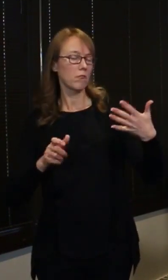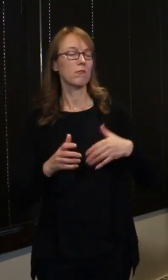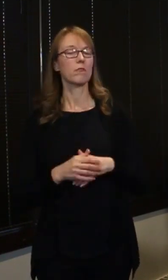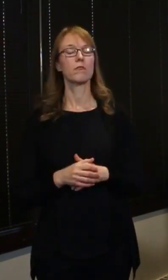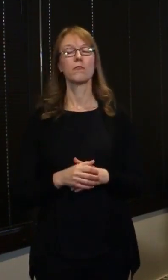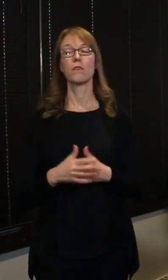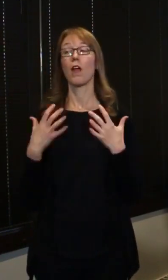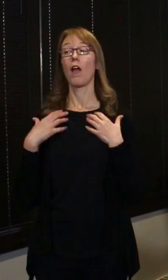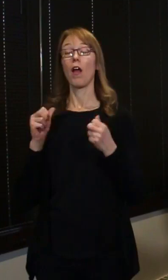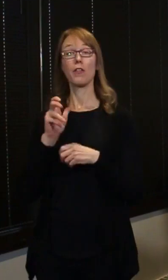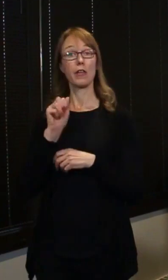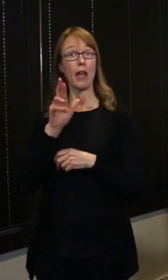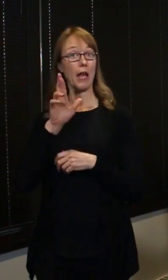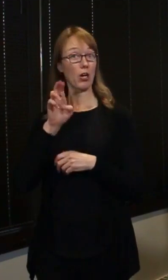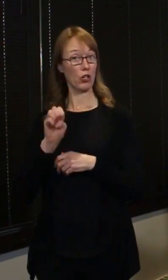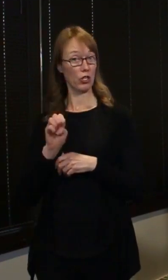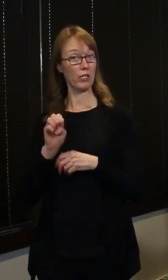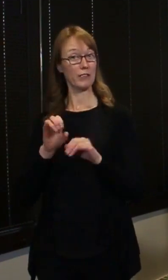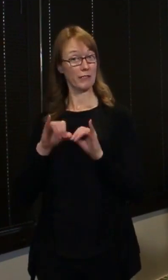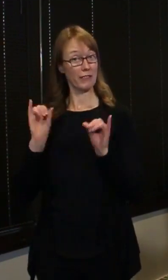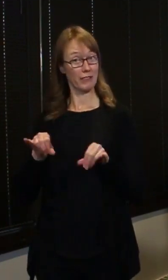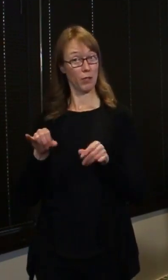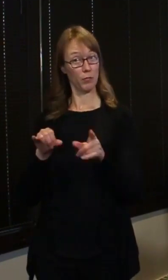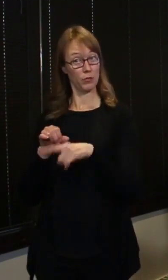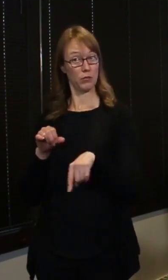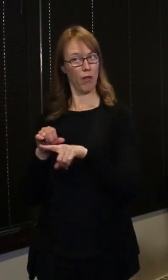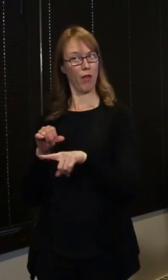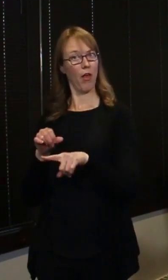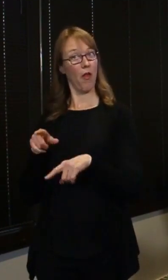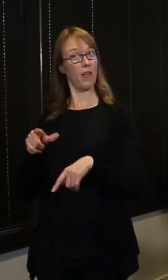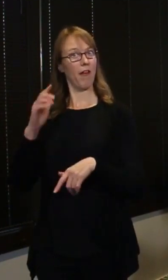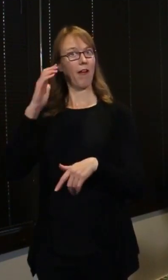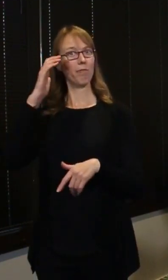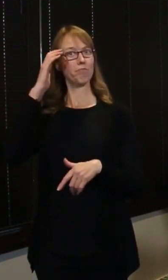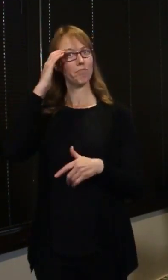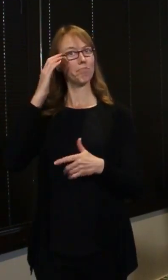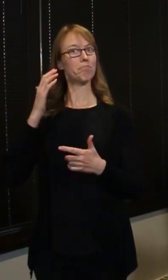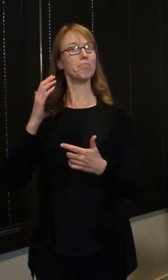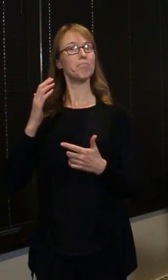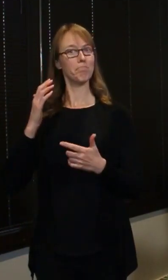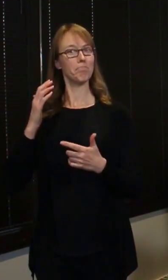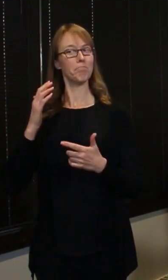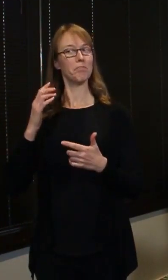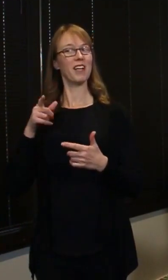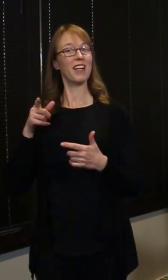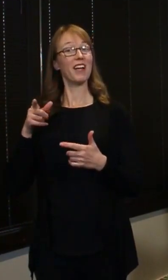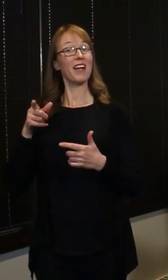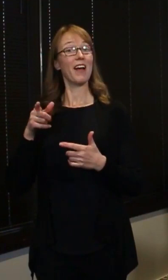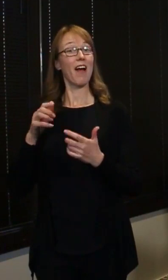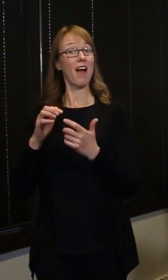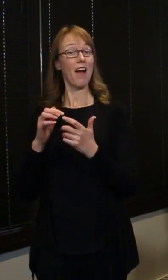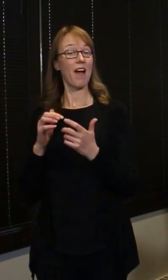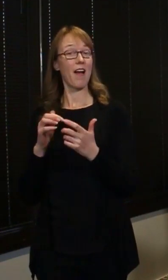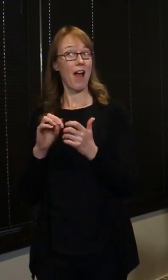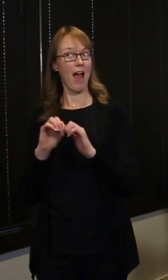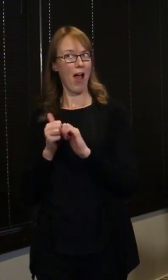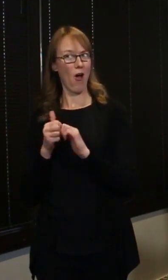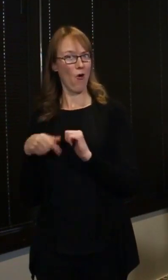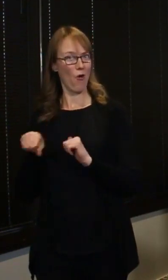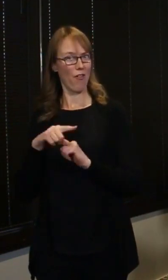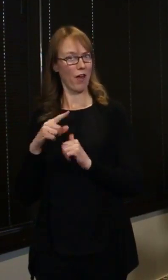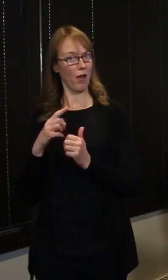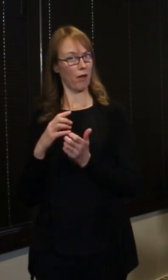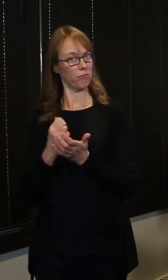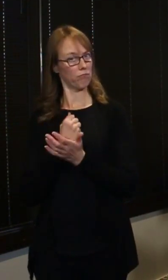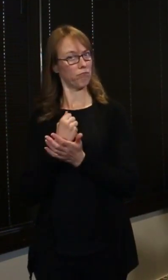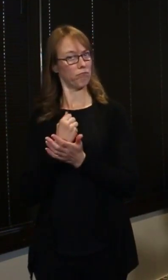because most of these people are patients of ours, and so we can easily look through our patient records and